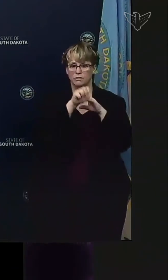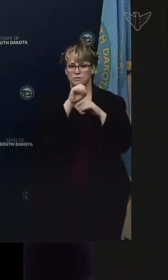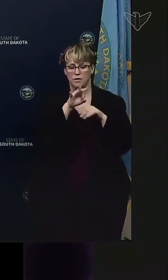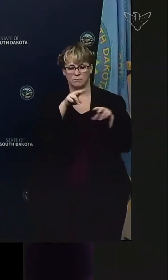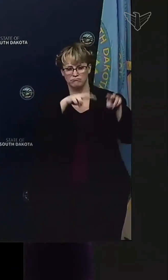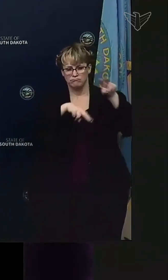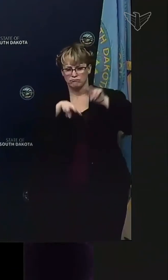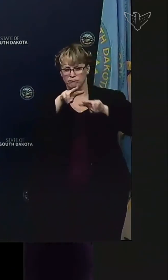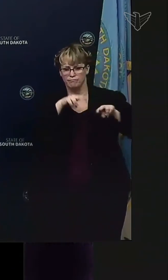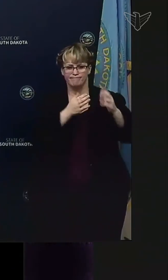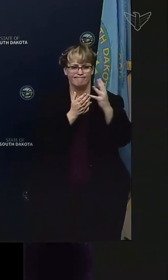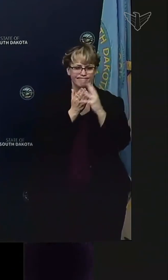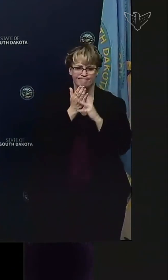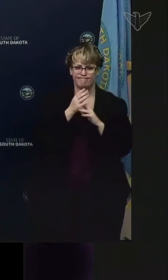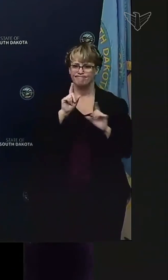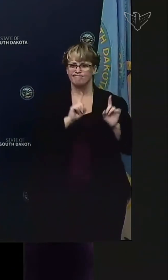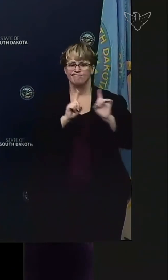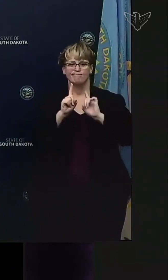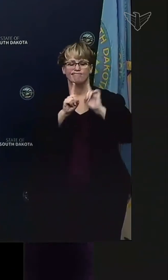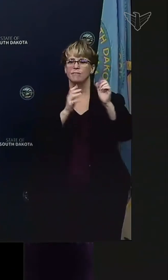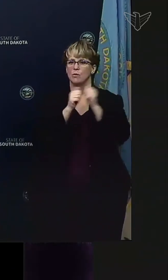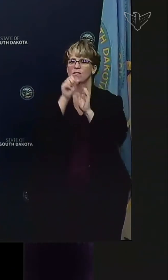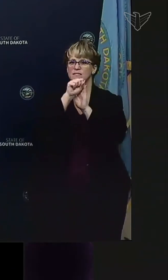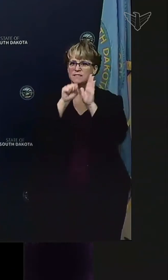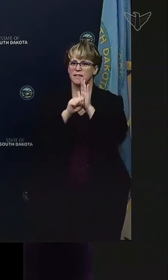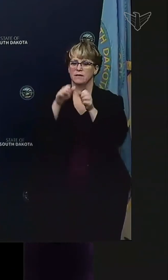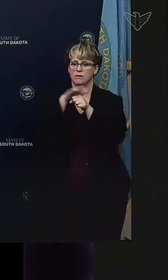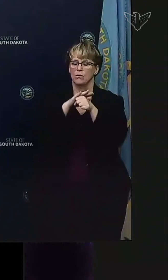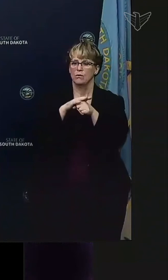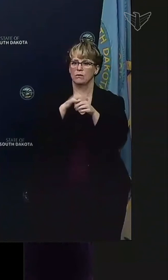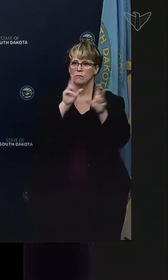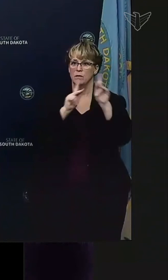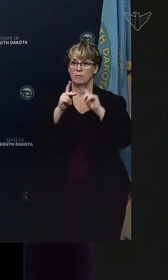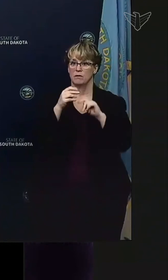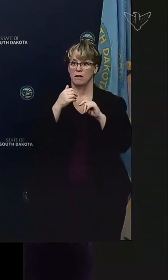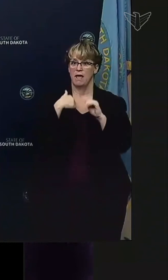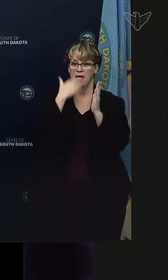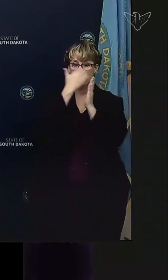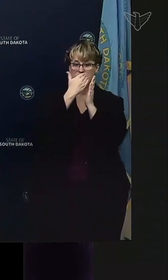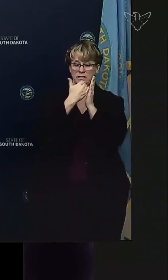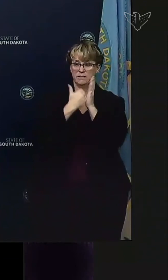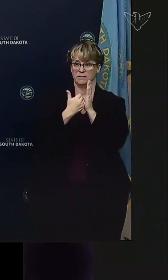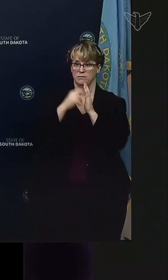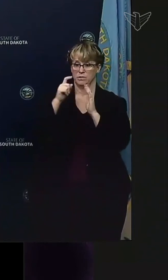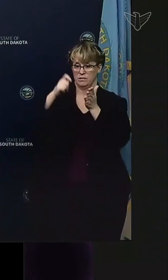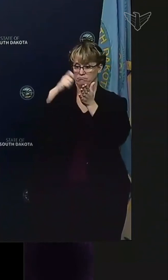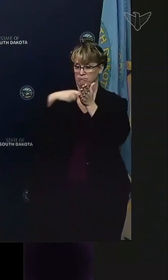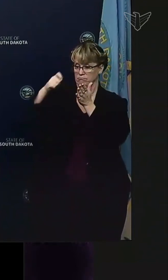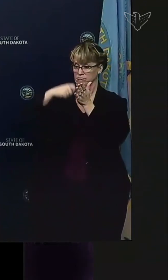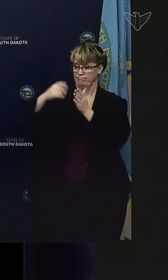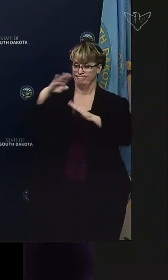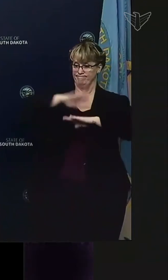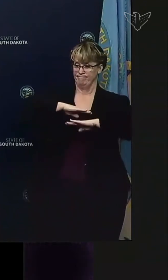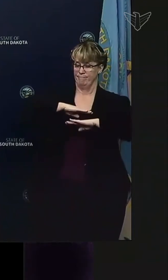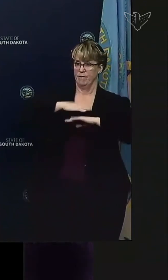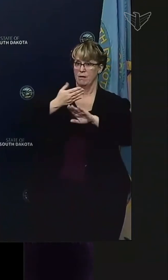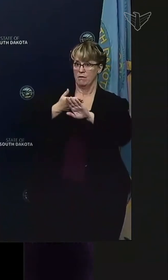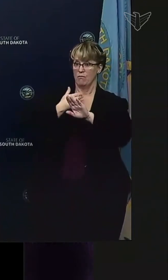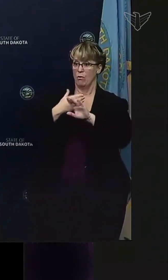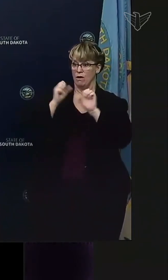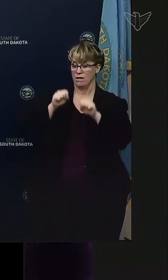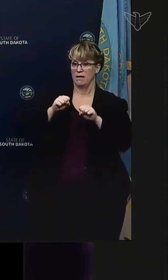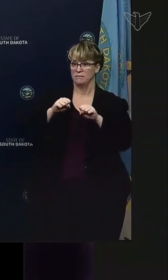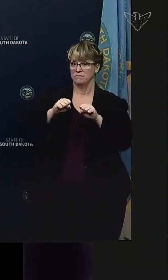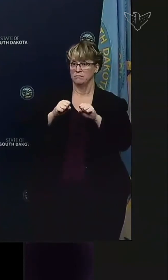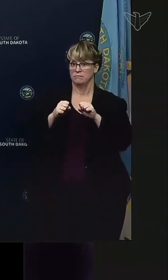Falls and go through the plant with state and local officials, and then give us a checklist of things that need to be accomplished before it can come back up to full